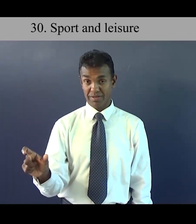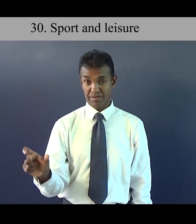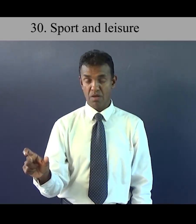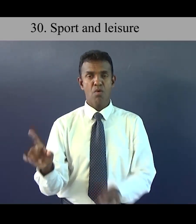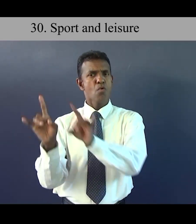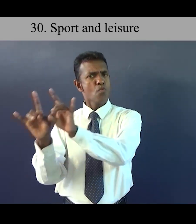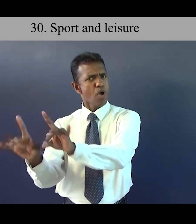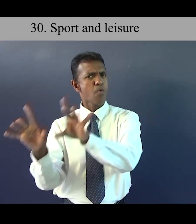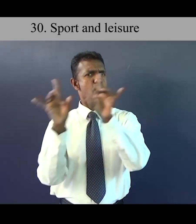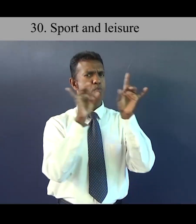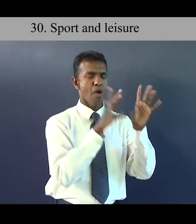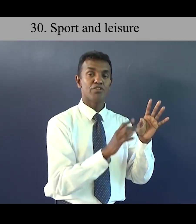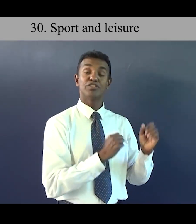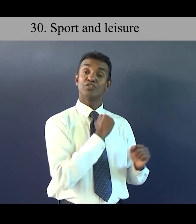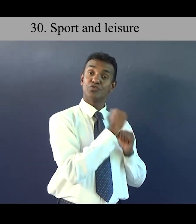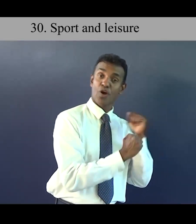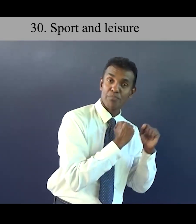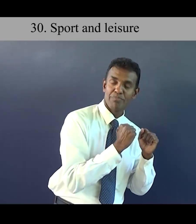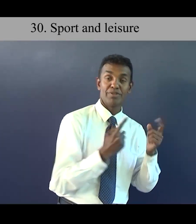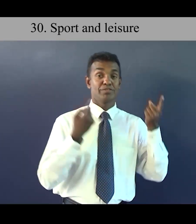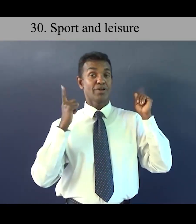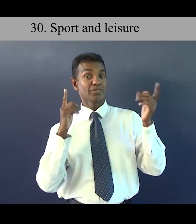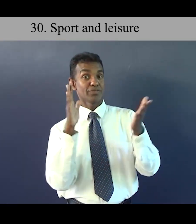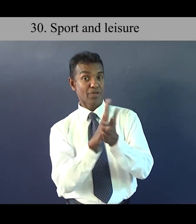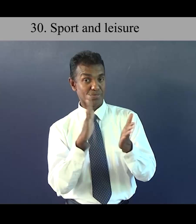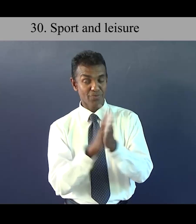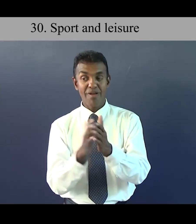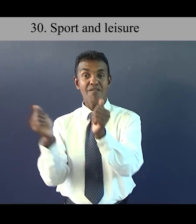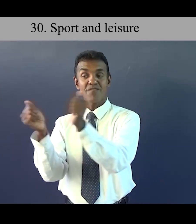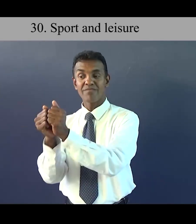and leisure as much as anybody else.